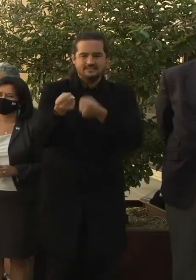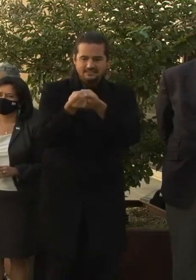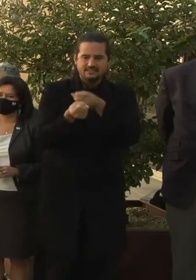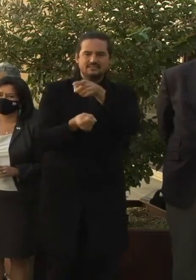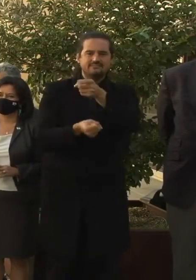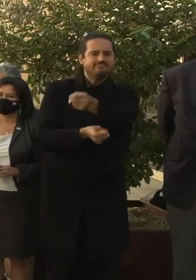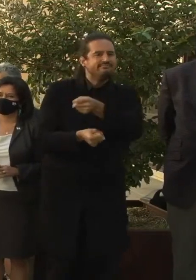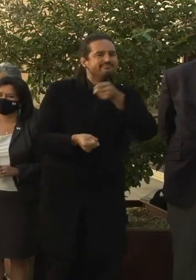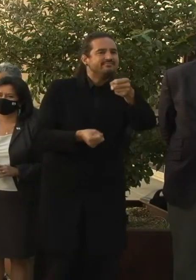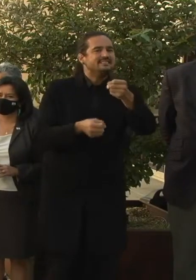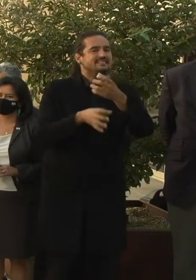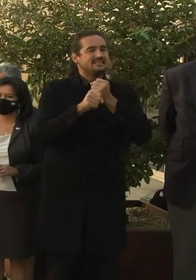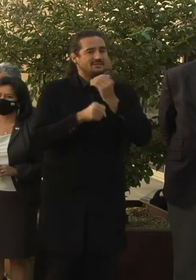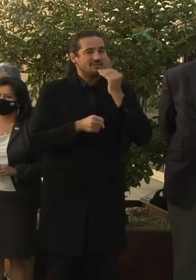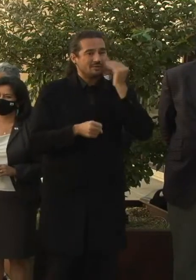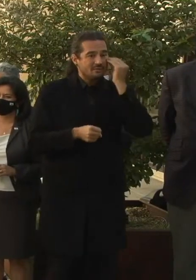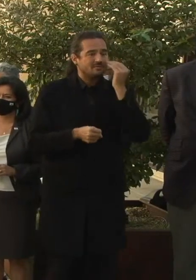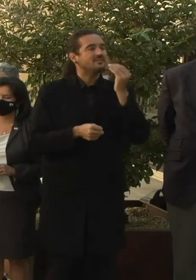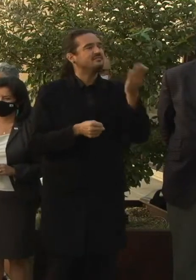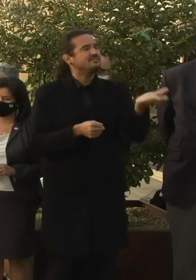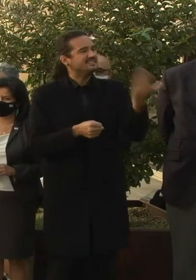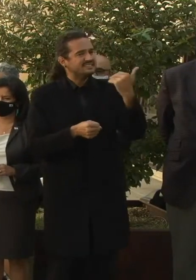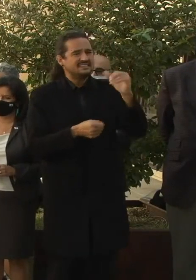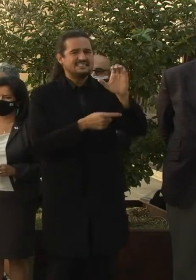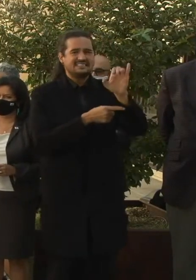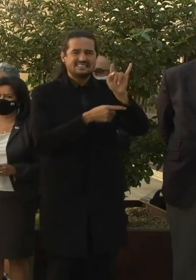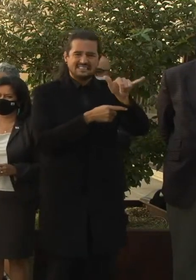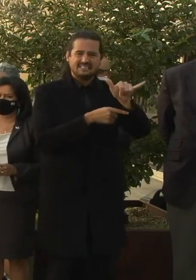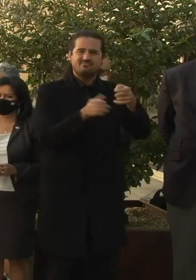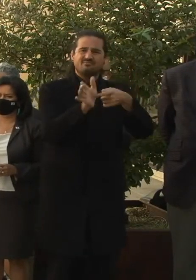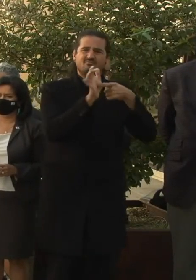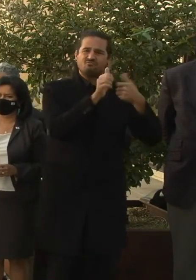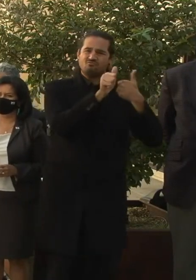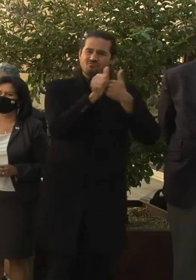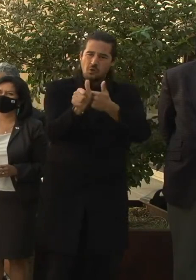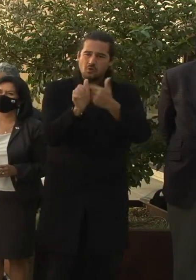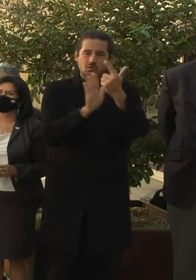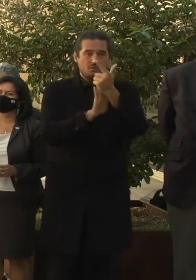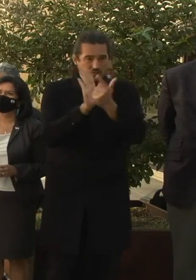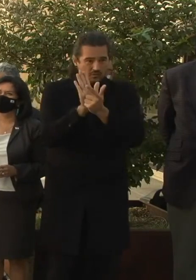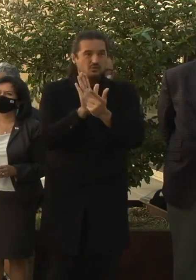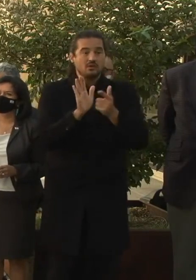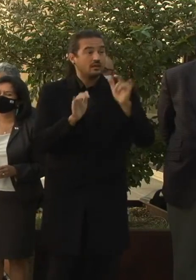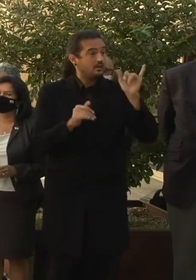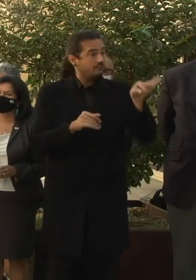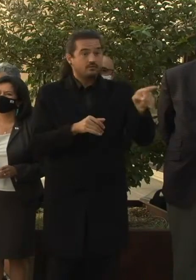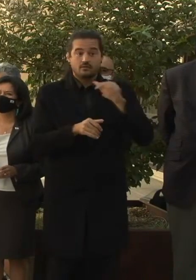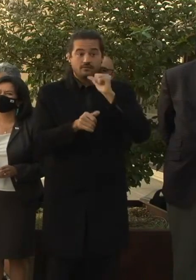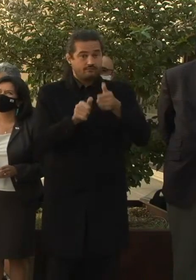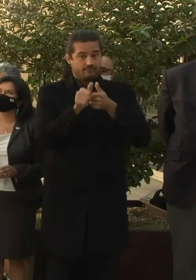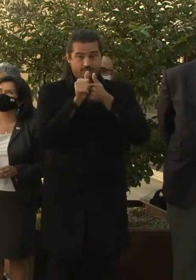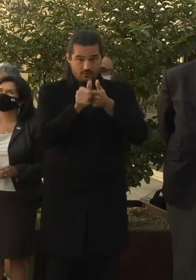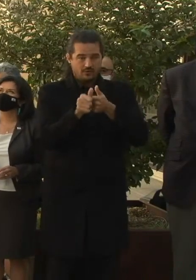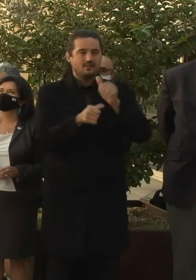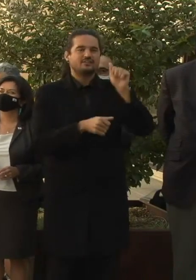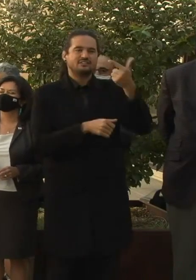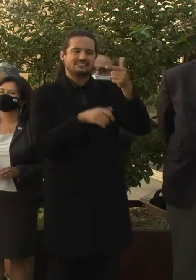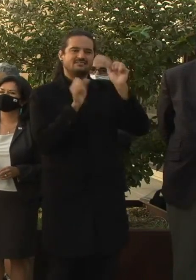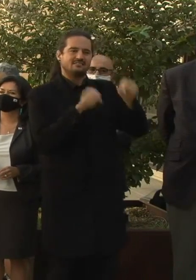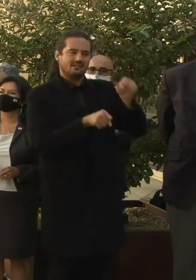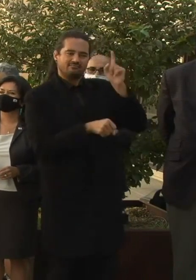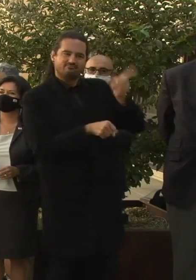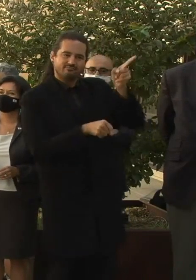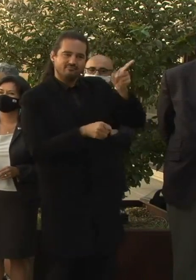new laws and zoning that we have put into effect. And so there's been a great expansion in the state, in the different divisions